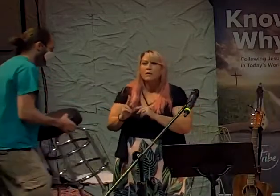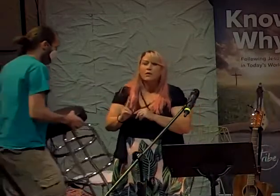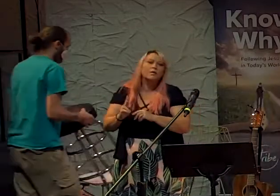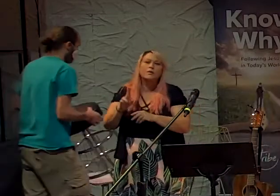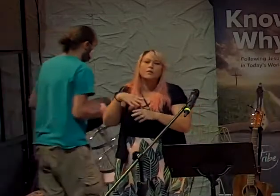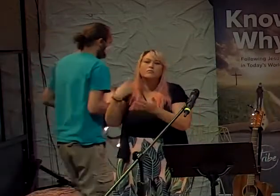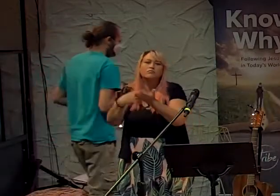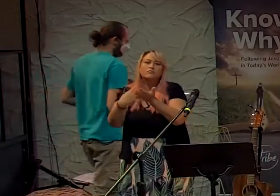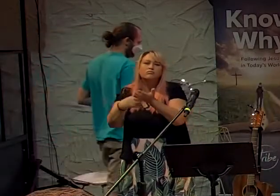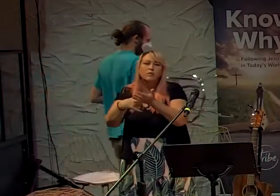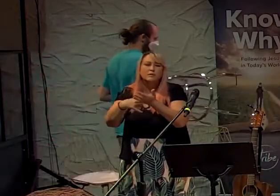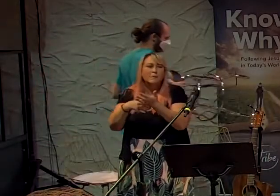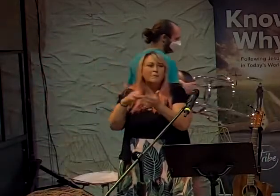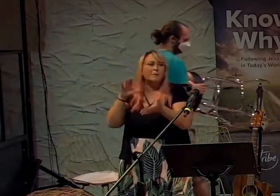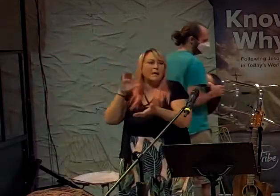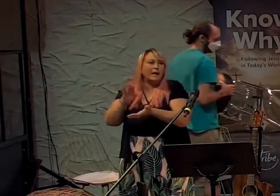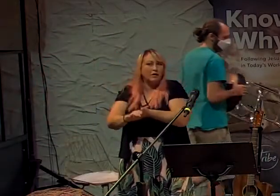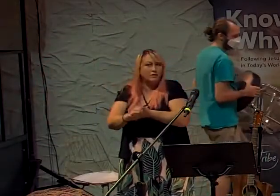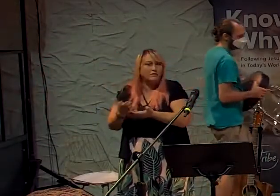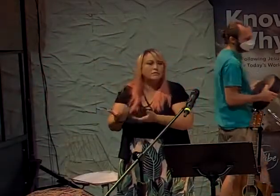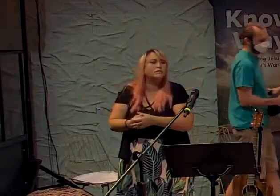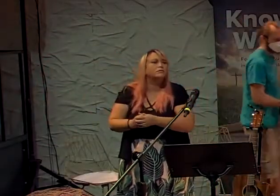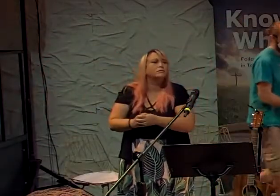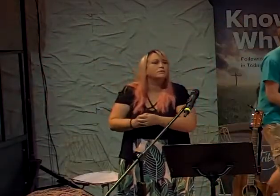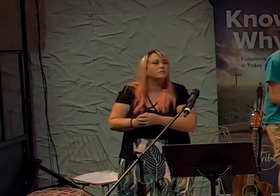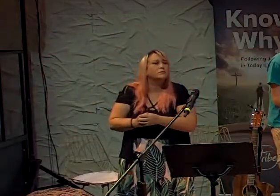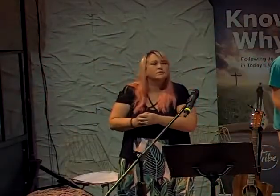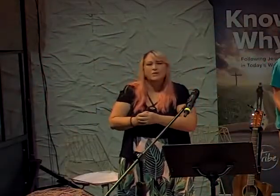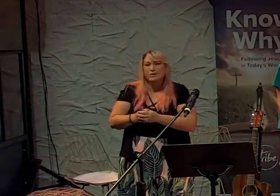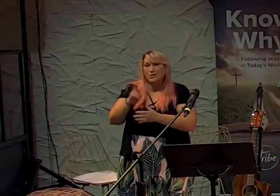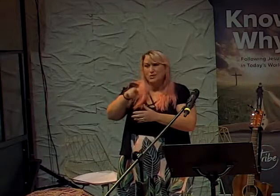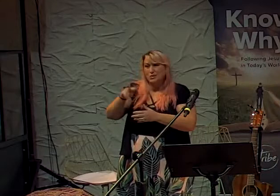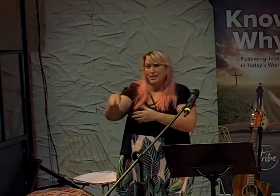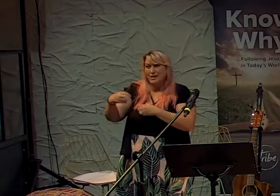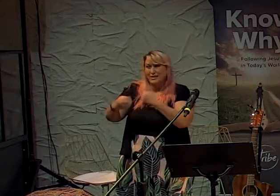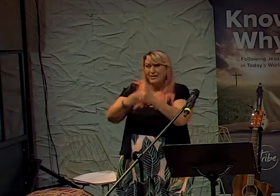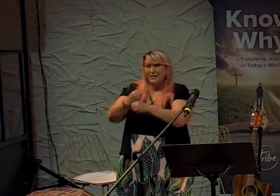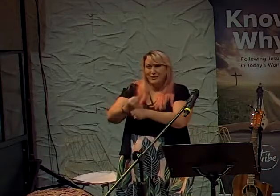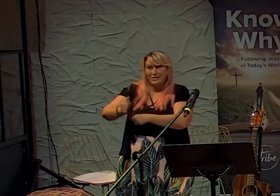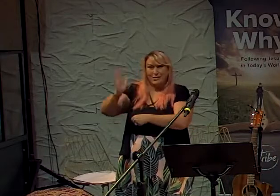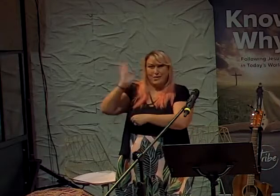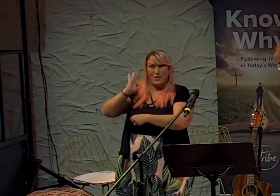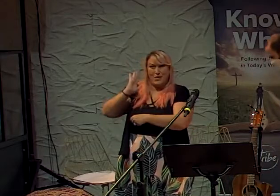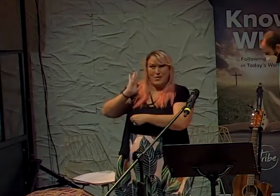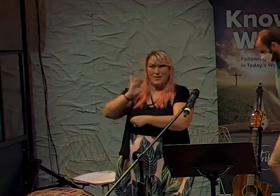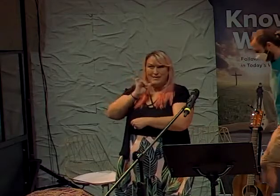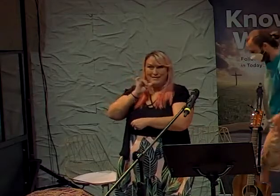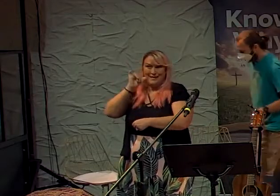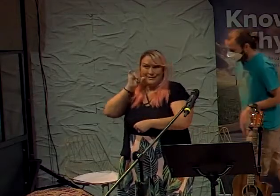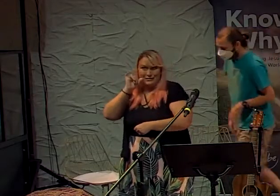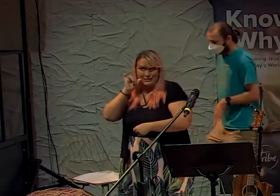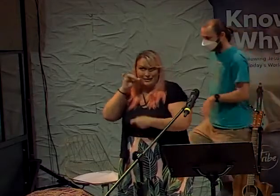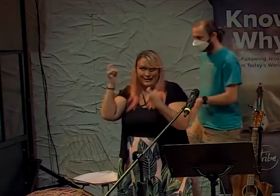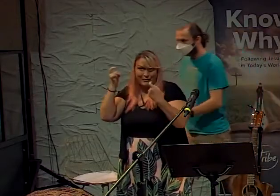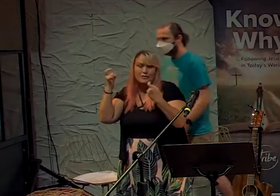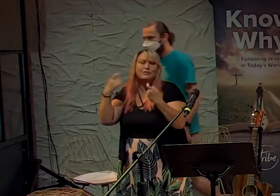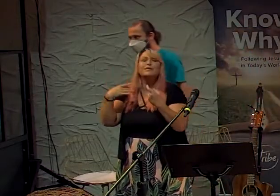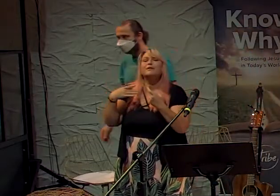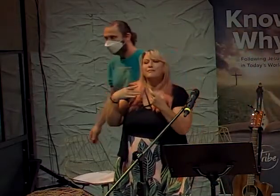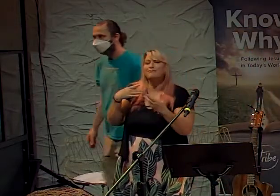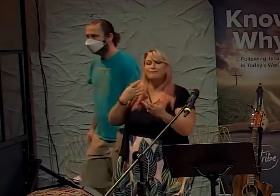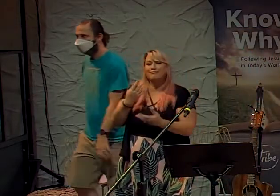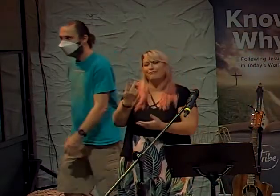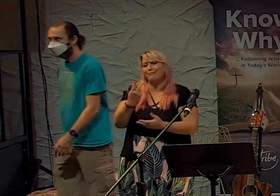going to talk about marriage. Now, 22 years ago, yesterday, Deb and I got married.